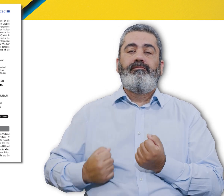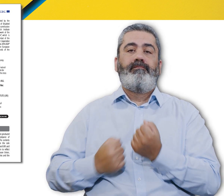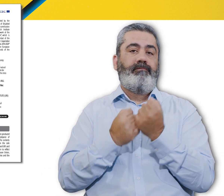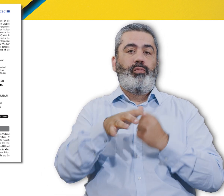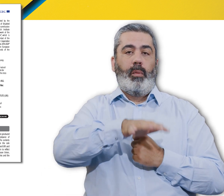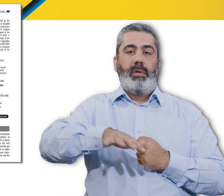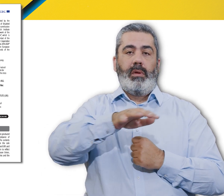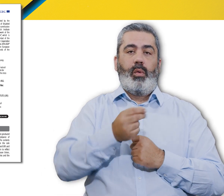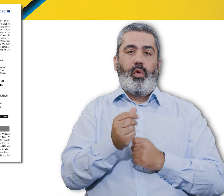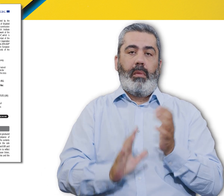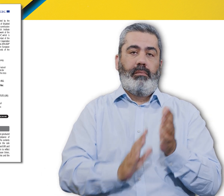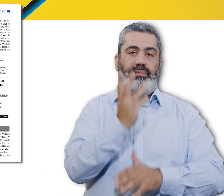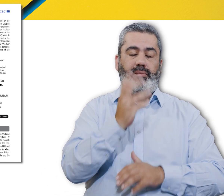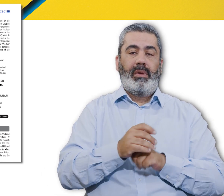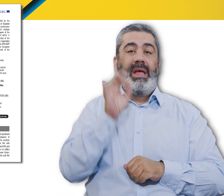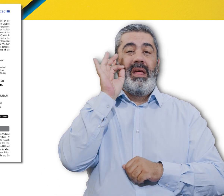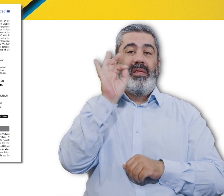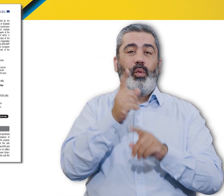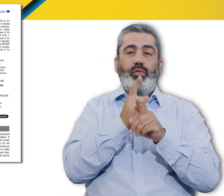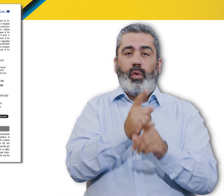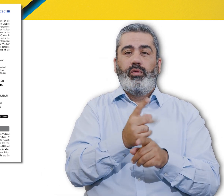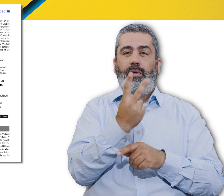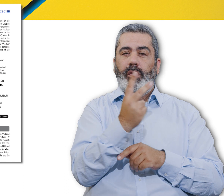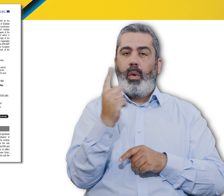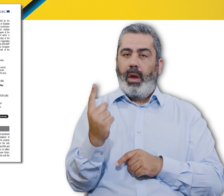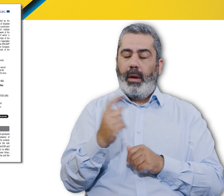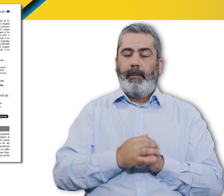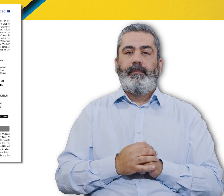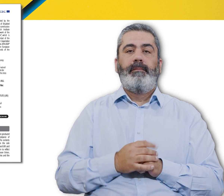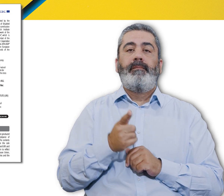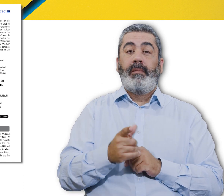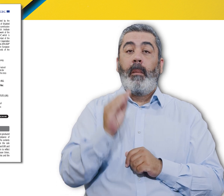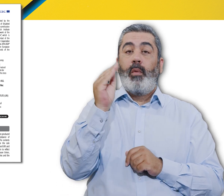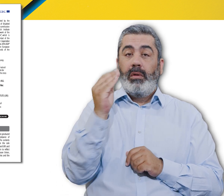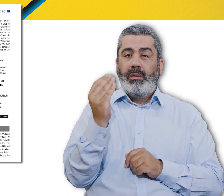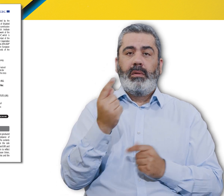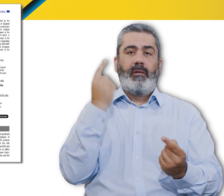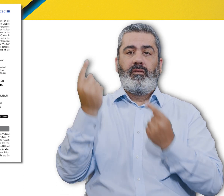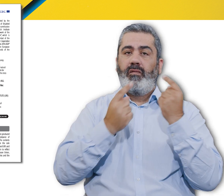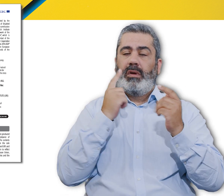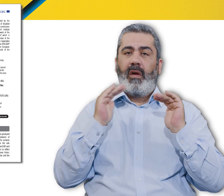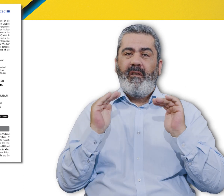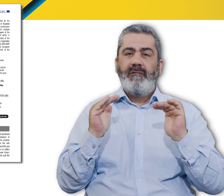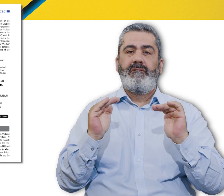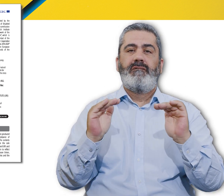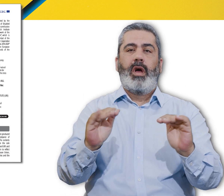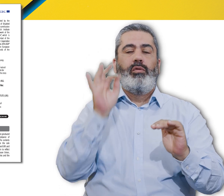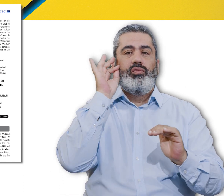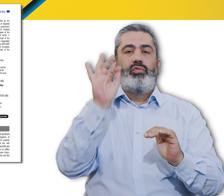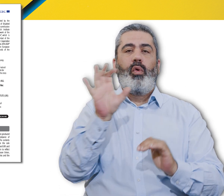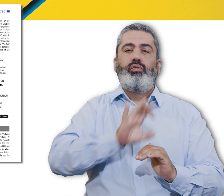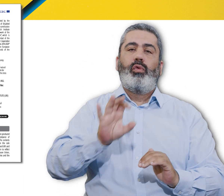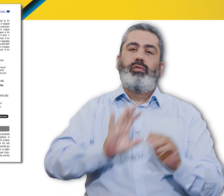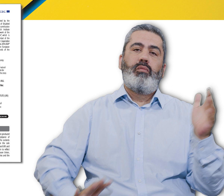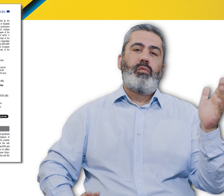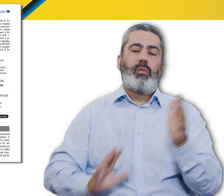Boosting the local economy. Specific Objective 2.1 Preserve cultural and natural resources as a prerequisite for tourism development